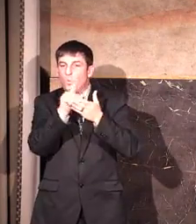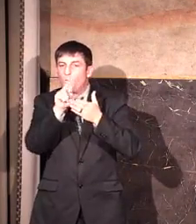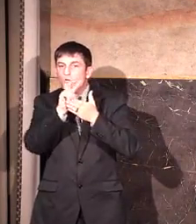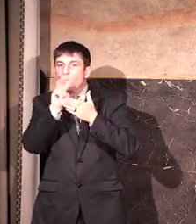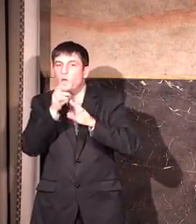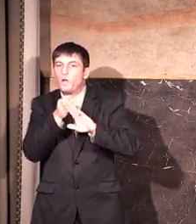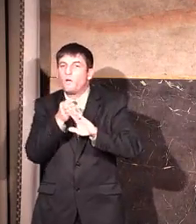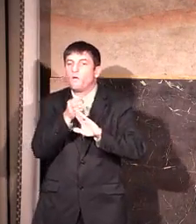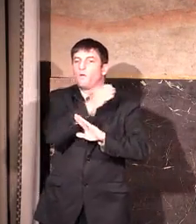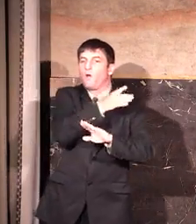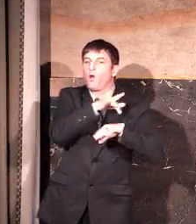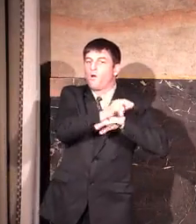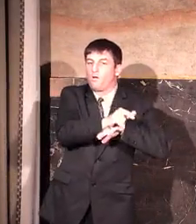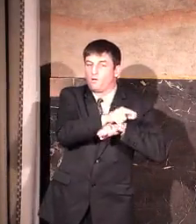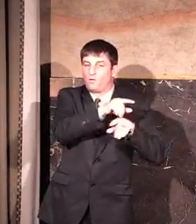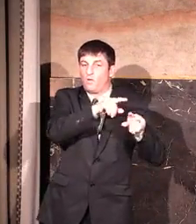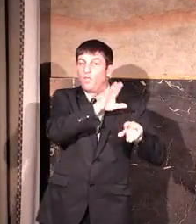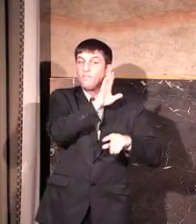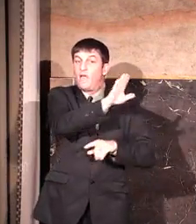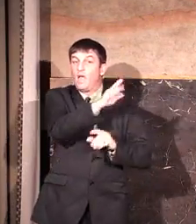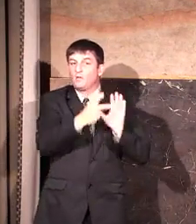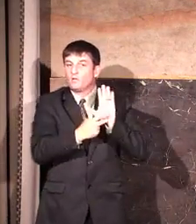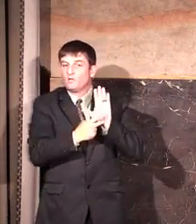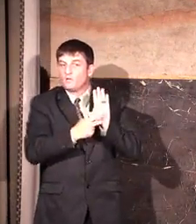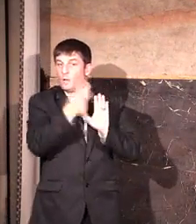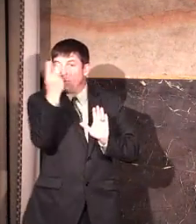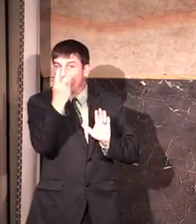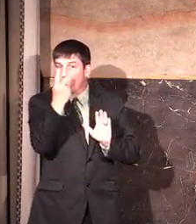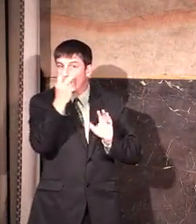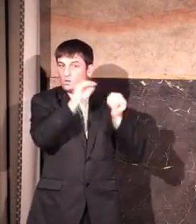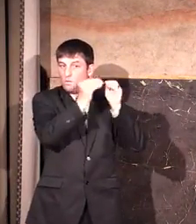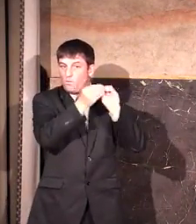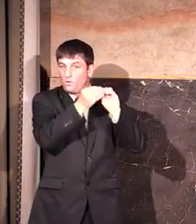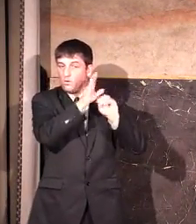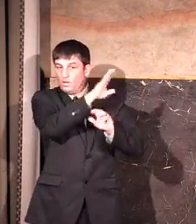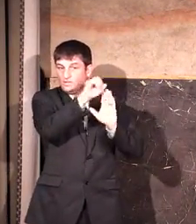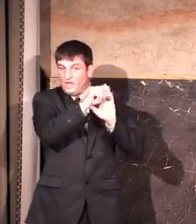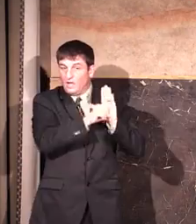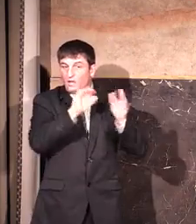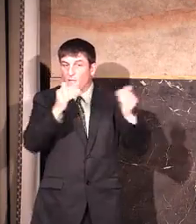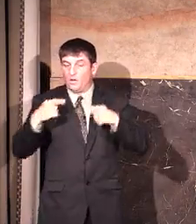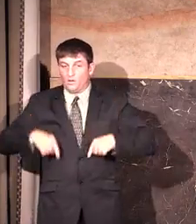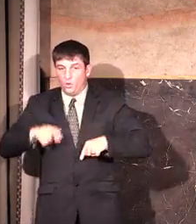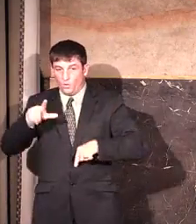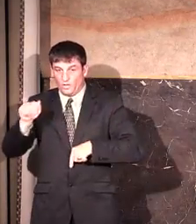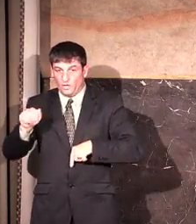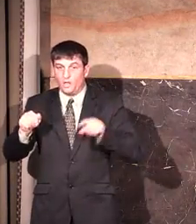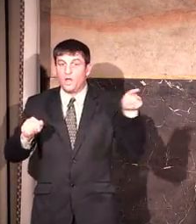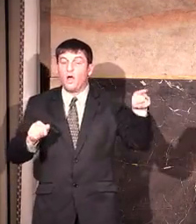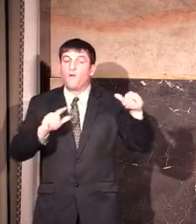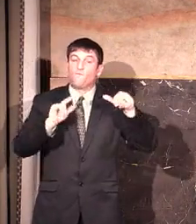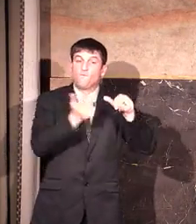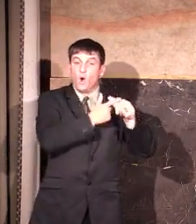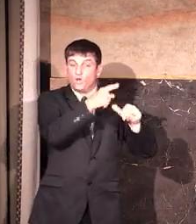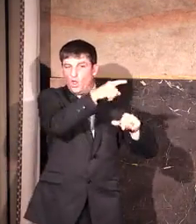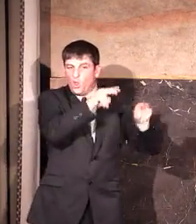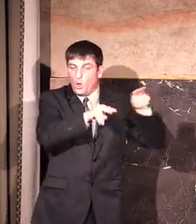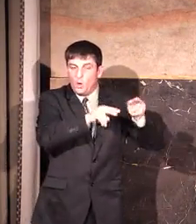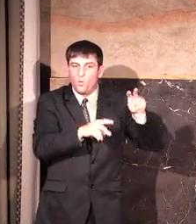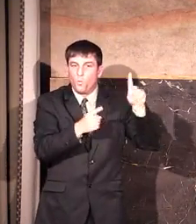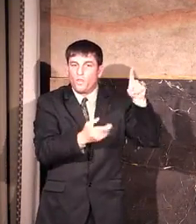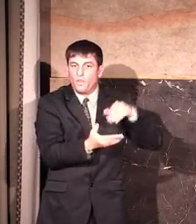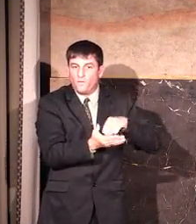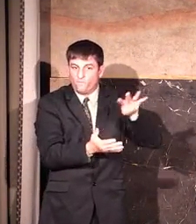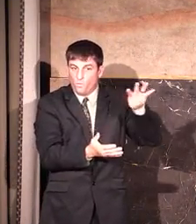they needed. Their population's about double, and they initially were looking at 1,400 contact tracers. So we want to give ourselves a concrete